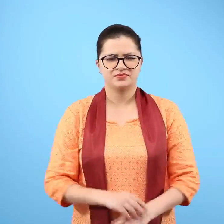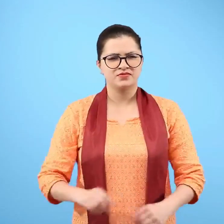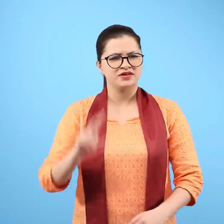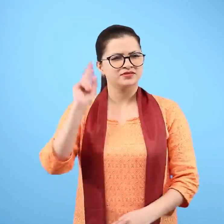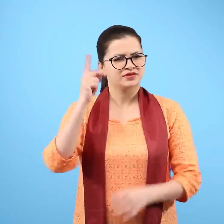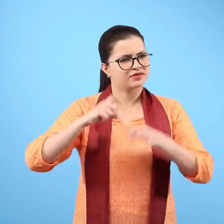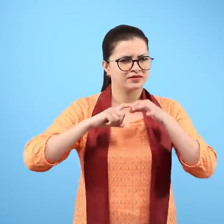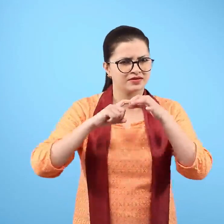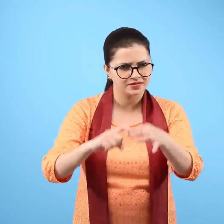2.